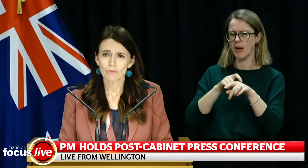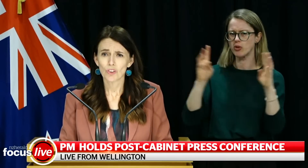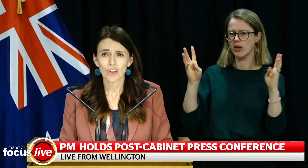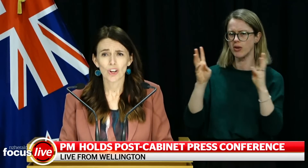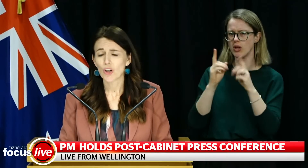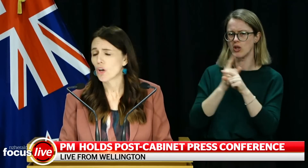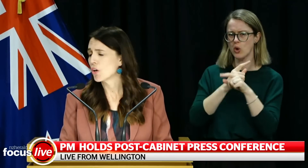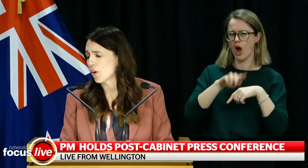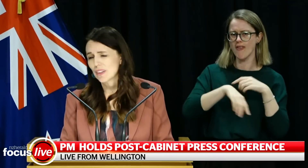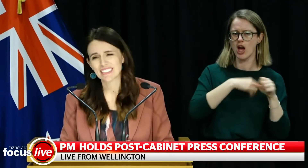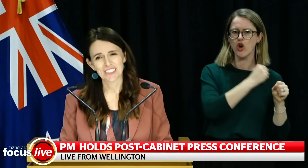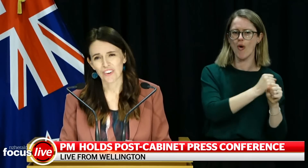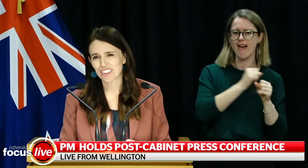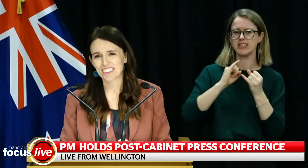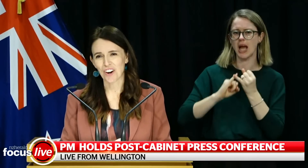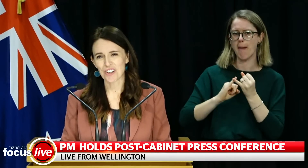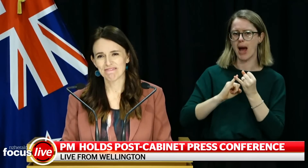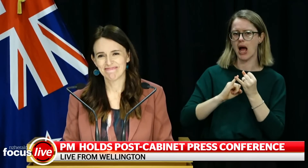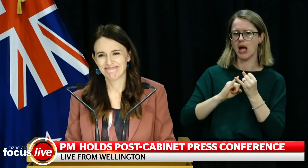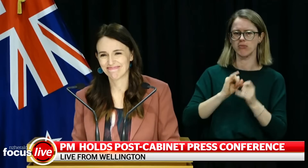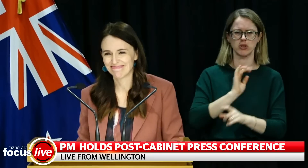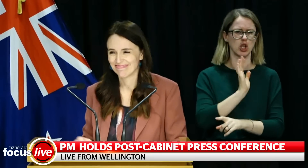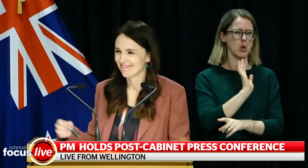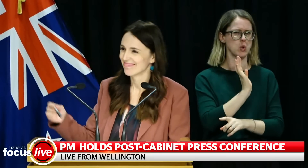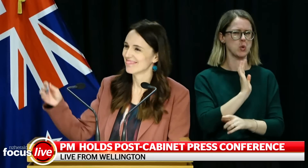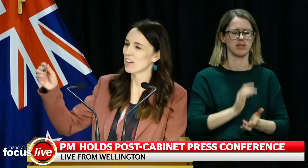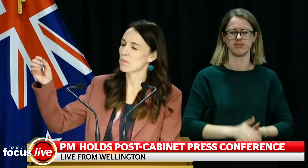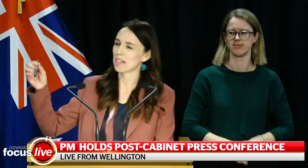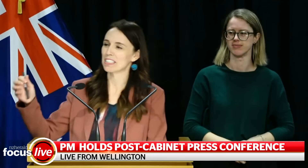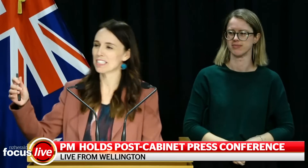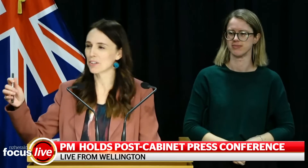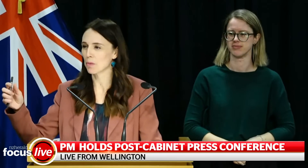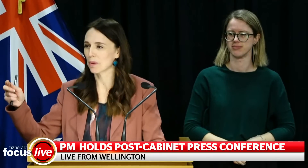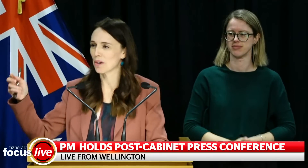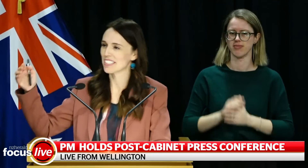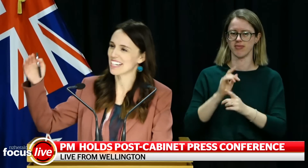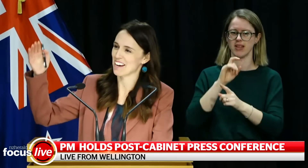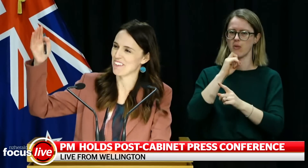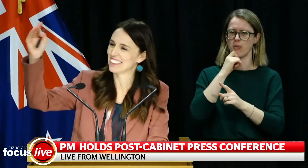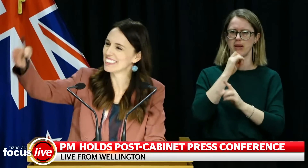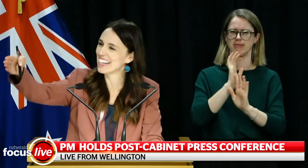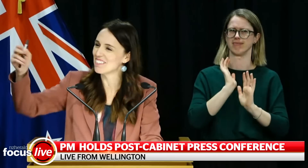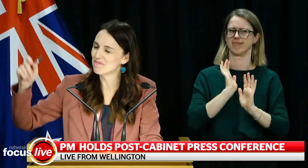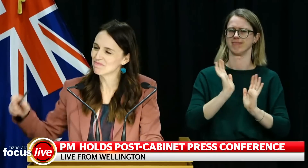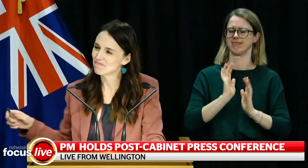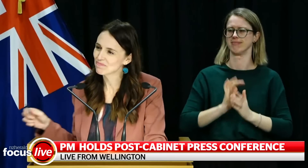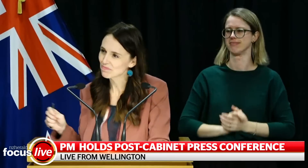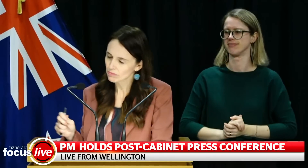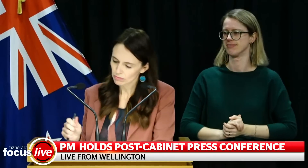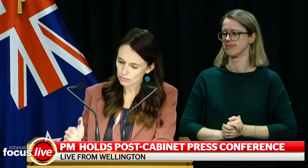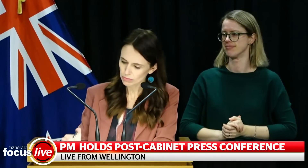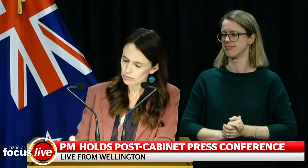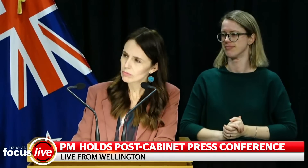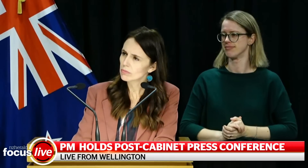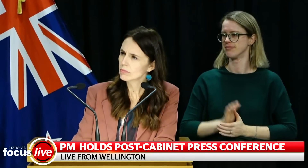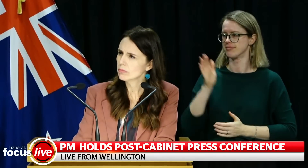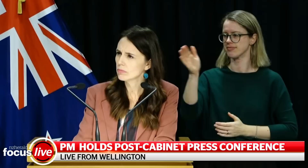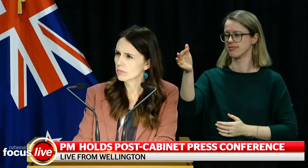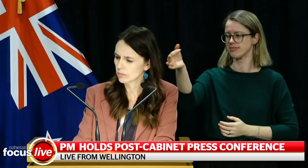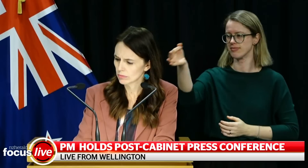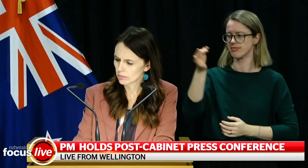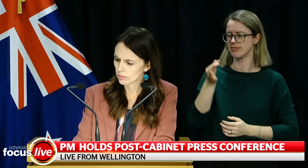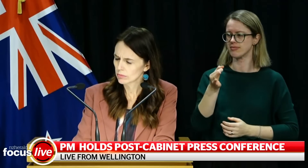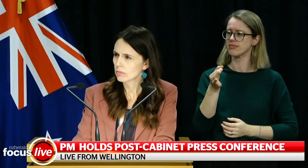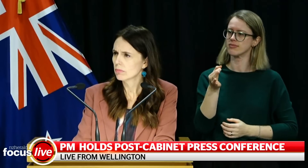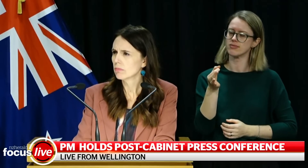about the Gurev Sharmas? No, it is not, no. Prime Minister, that would be a considerable overstatement. Yeah. Thank you. Sorry. So your government